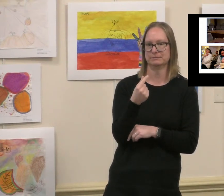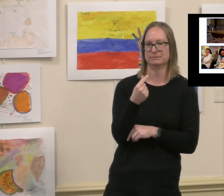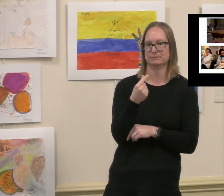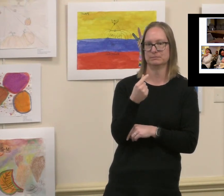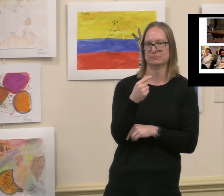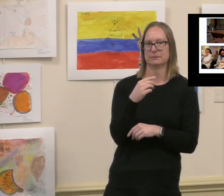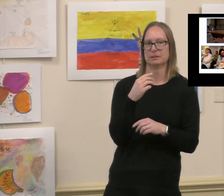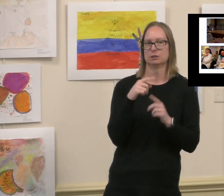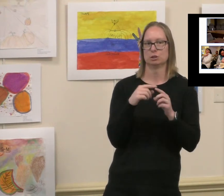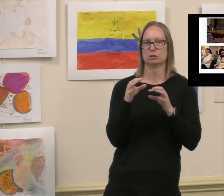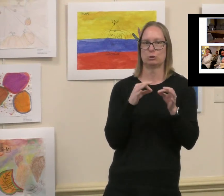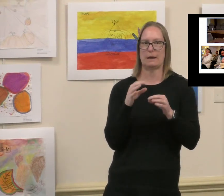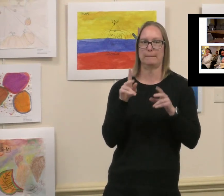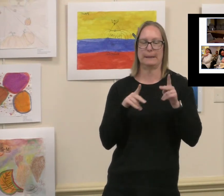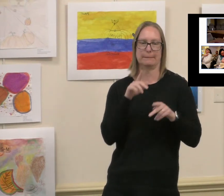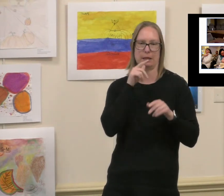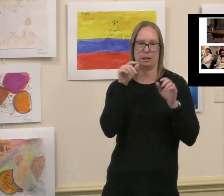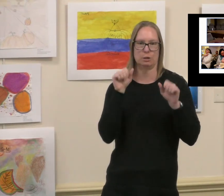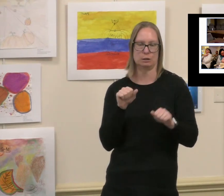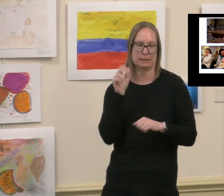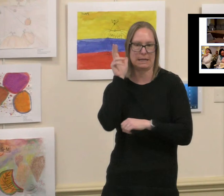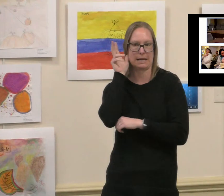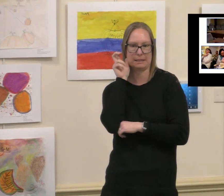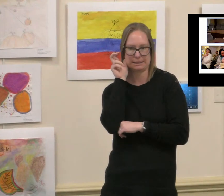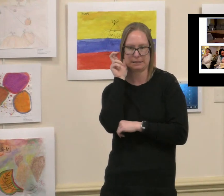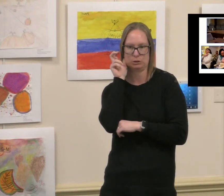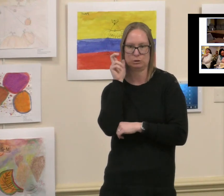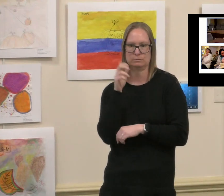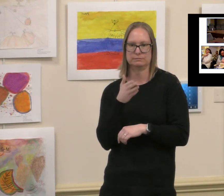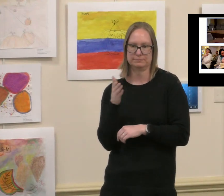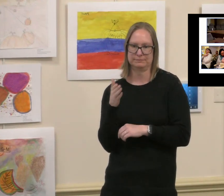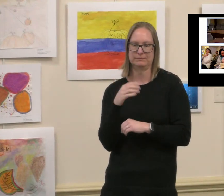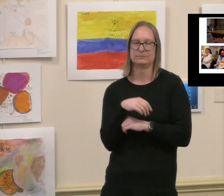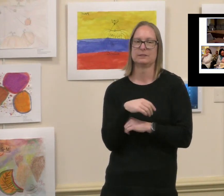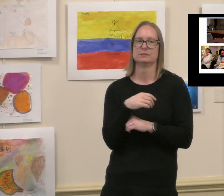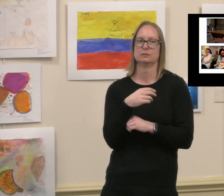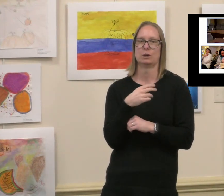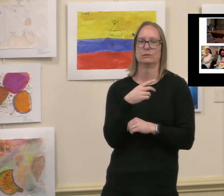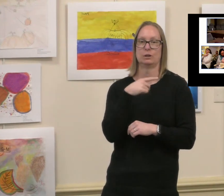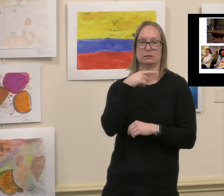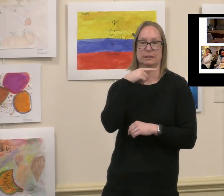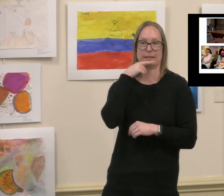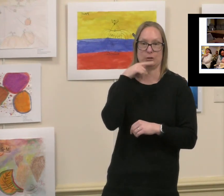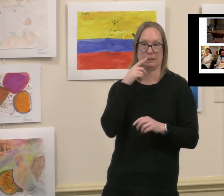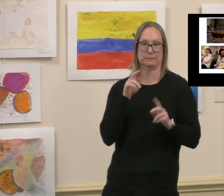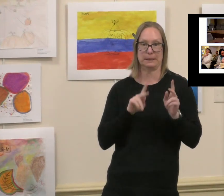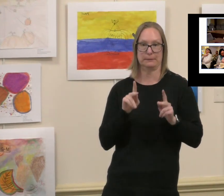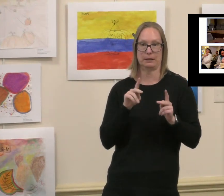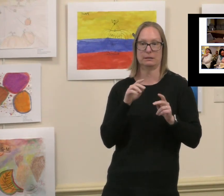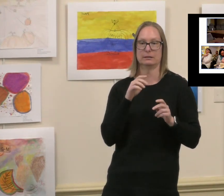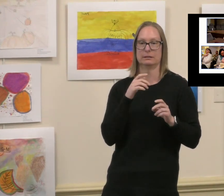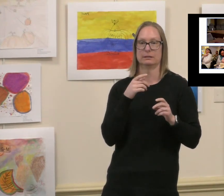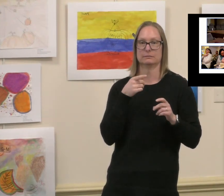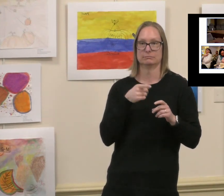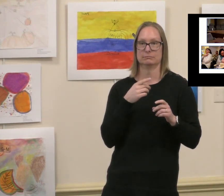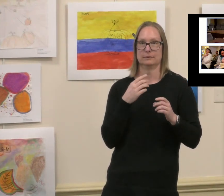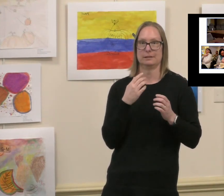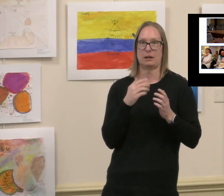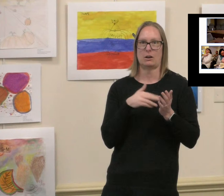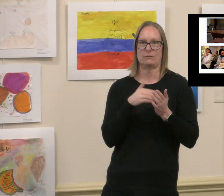Oftentimes hearing people, we use the term hearing to describe people who can hear, who are not deaf. So hearing people